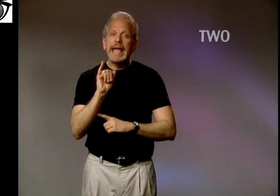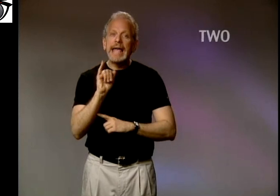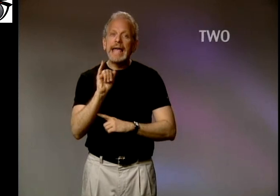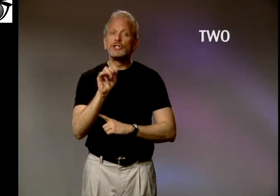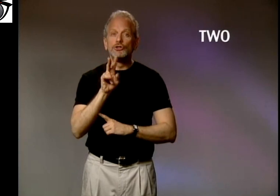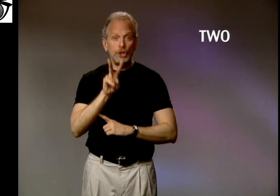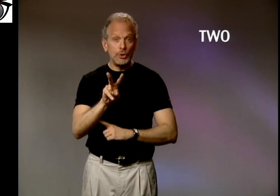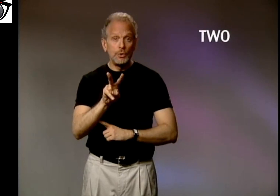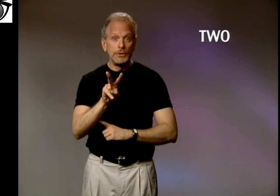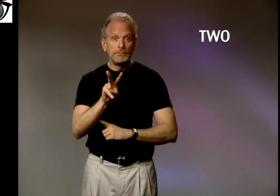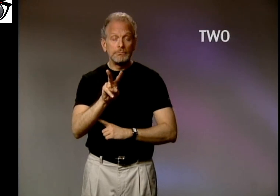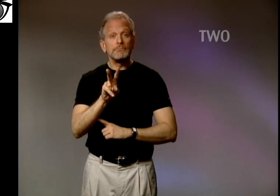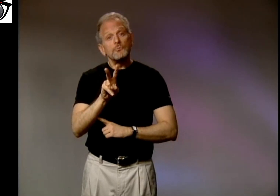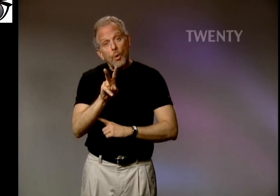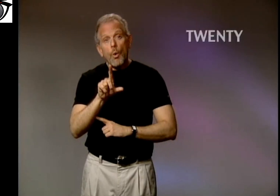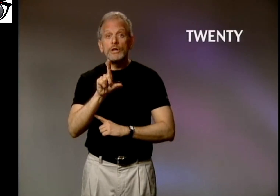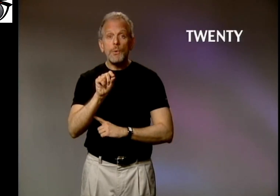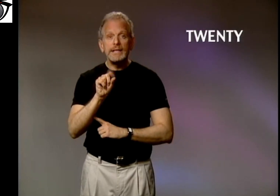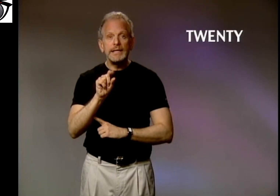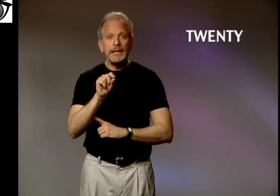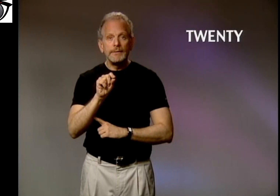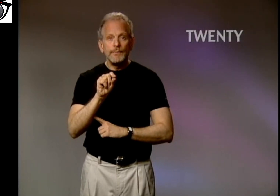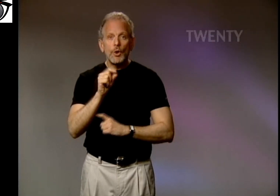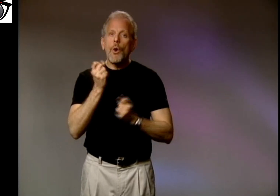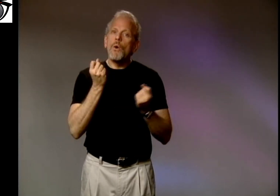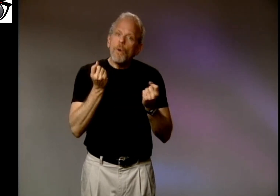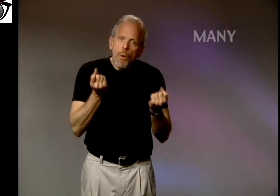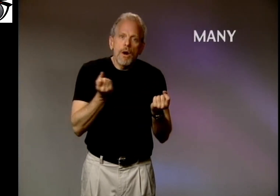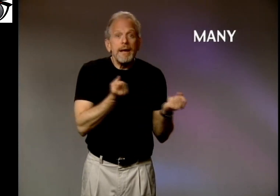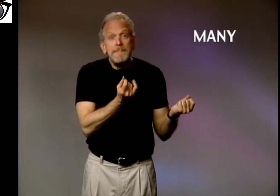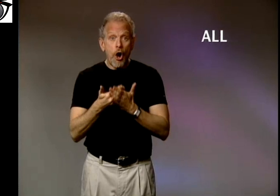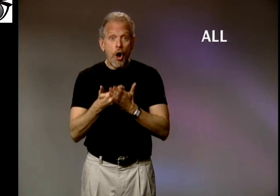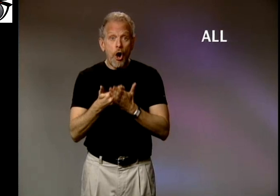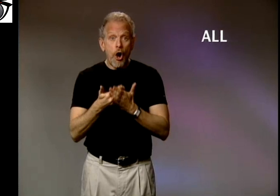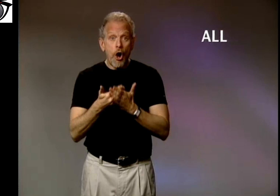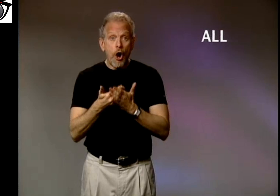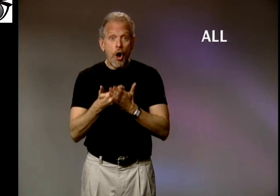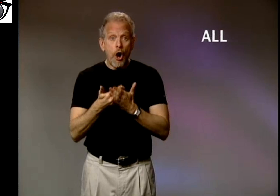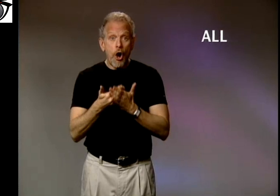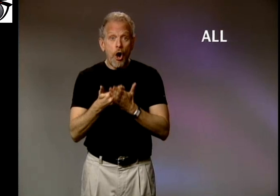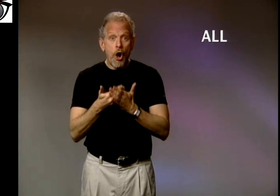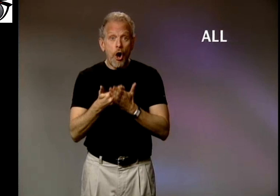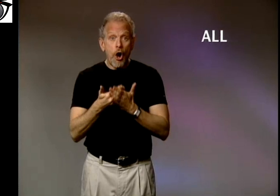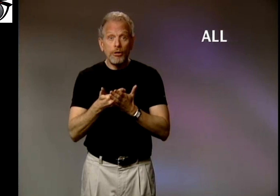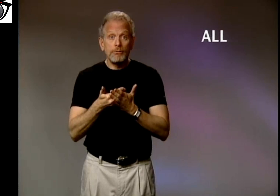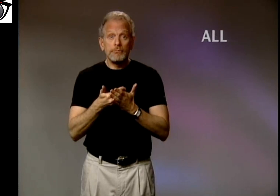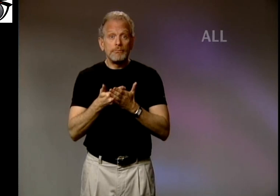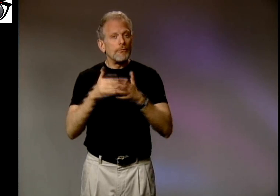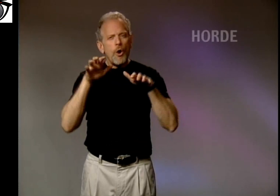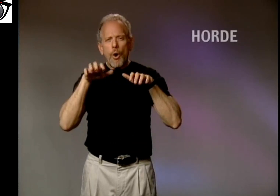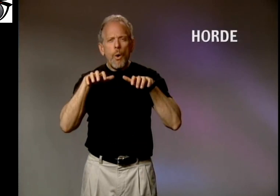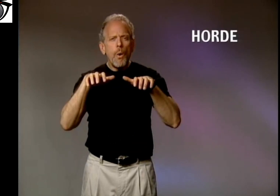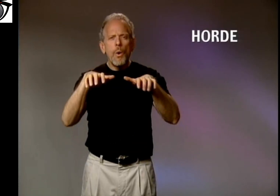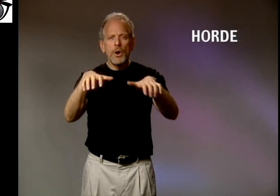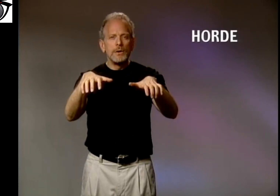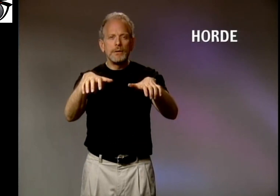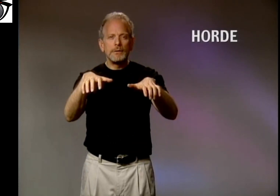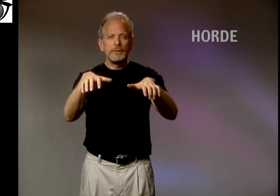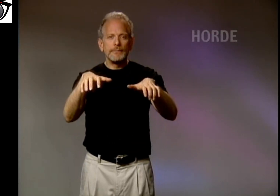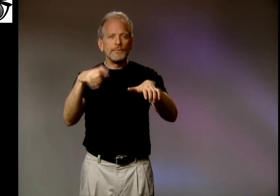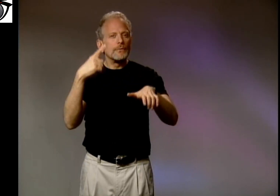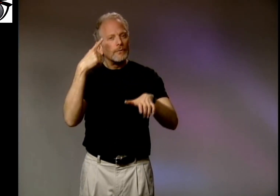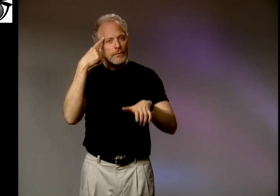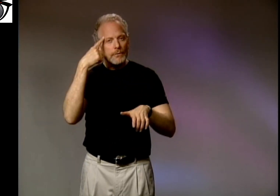number like 2 or 20, or many, all,